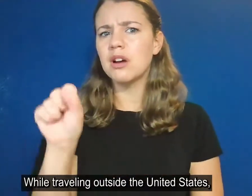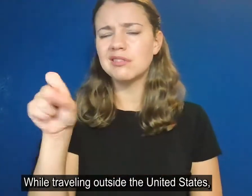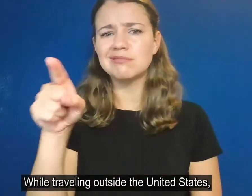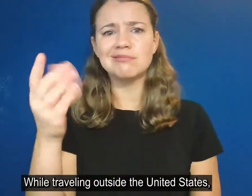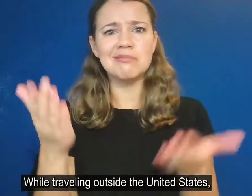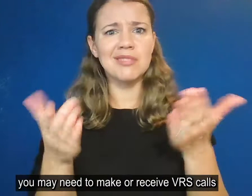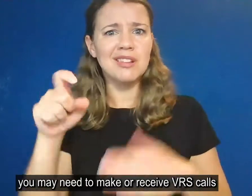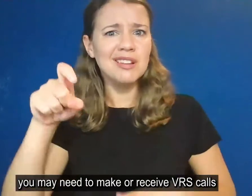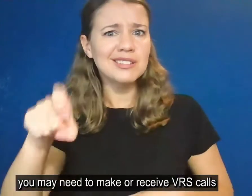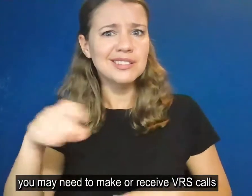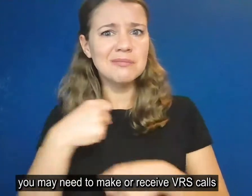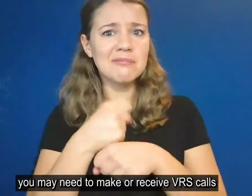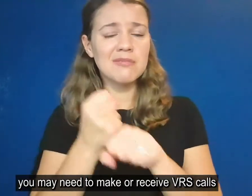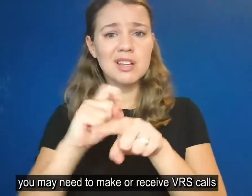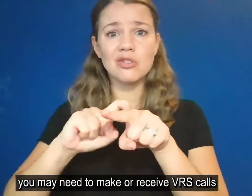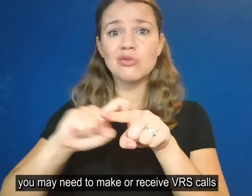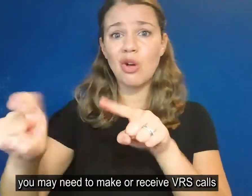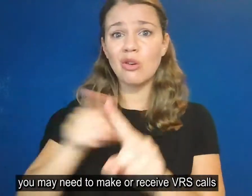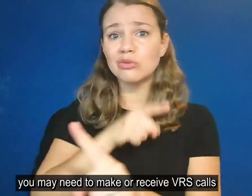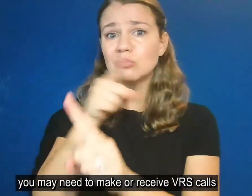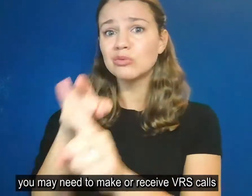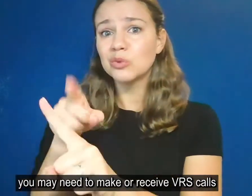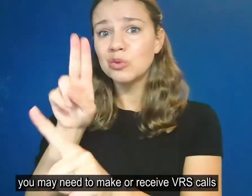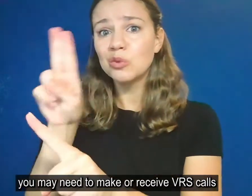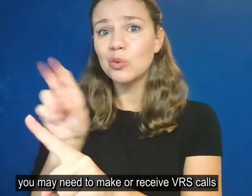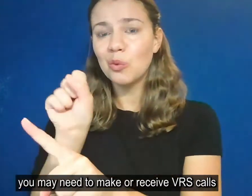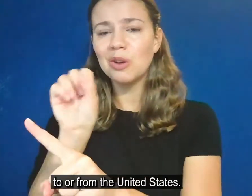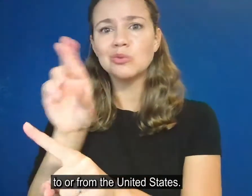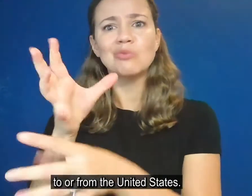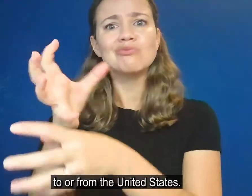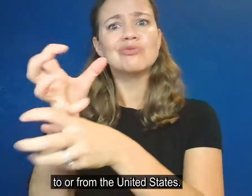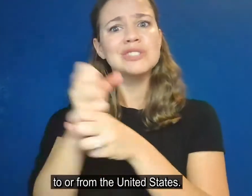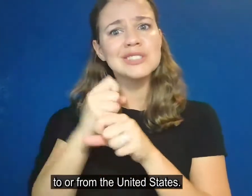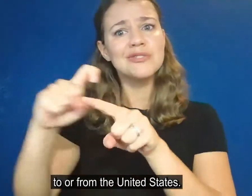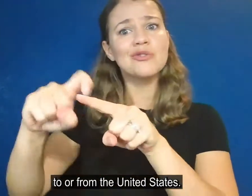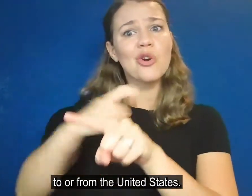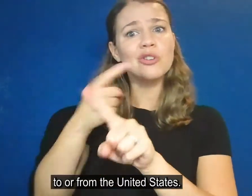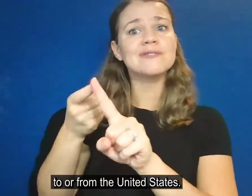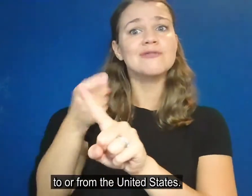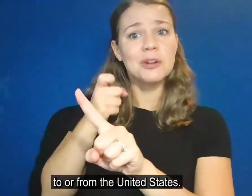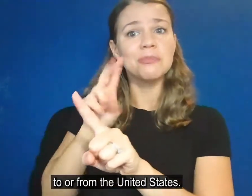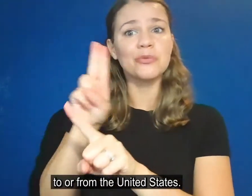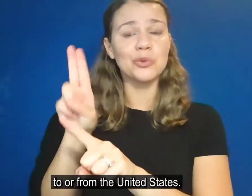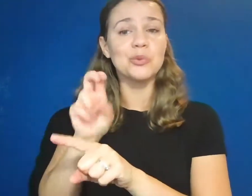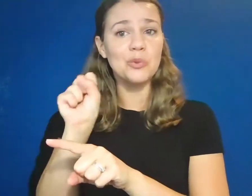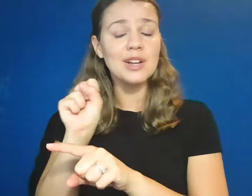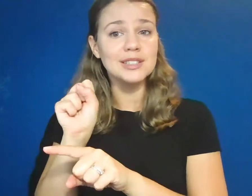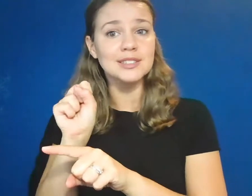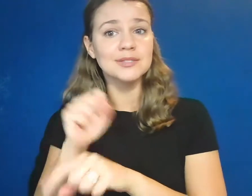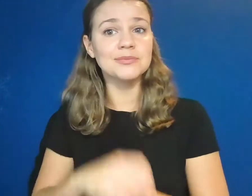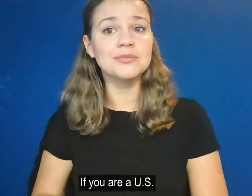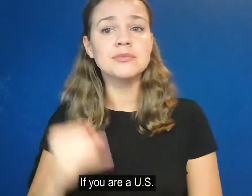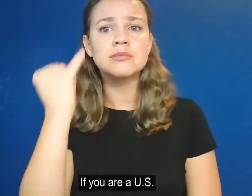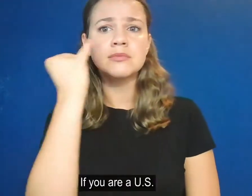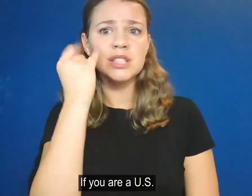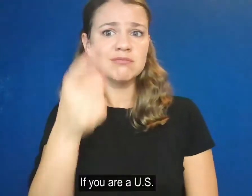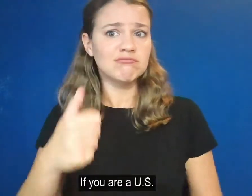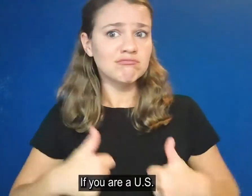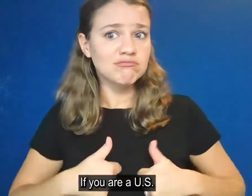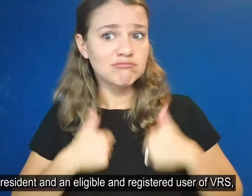States, you may need to make or receive VRS calls to or from the United States. If you are a U.S.